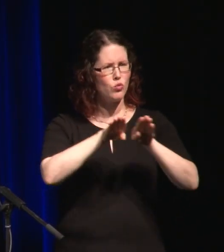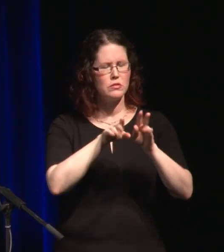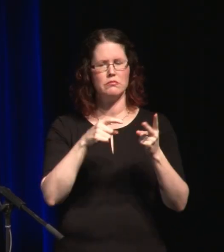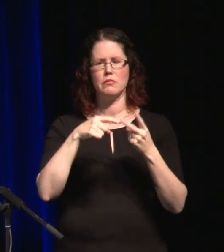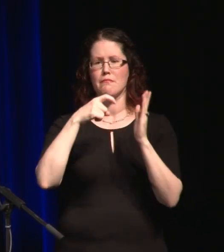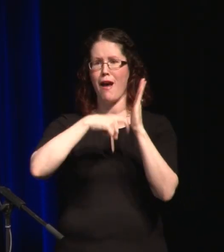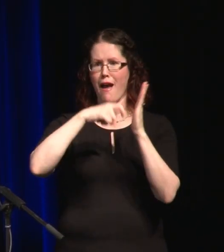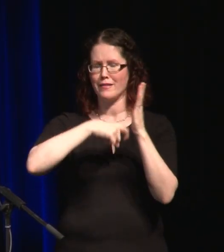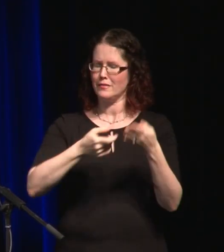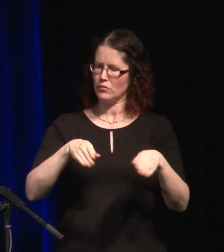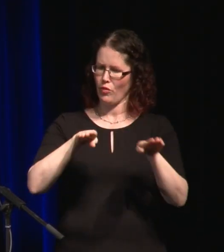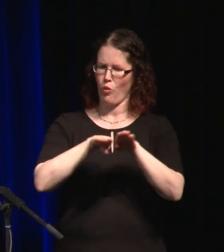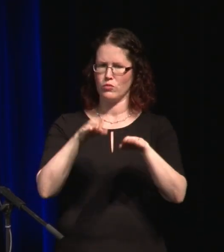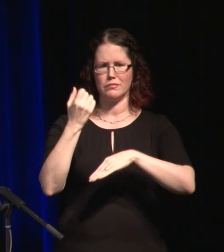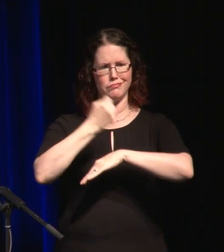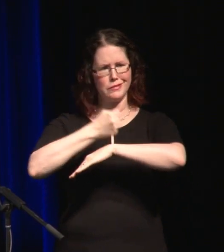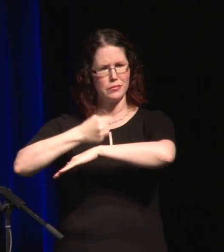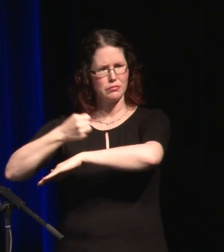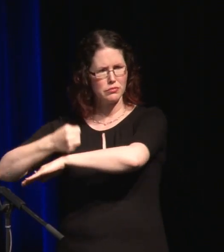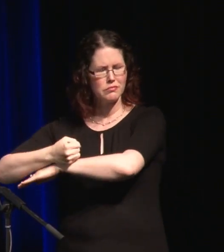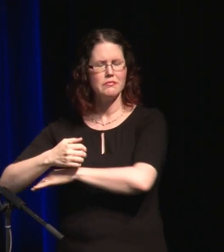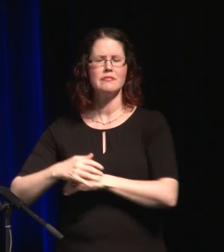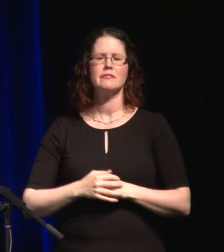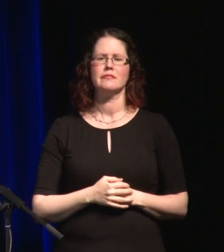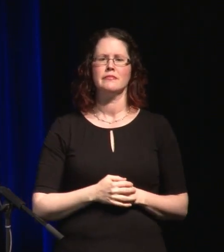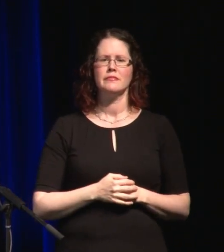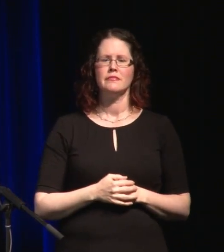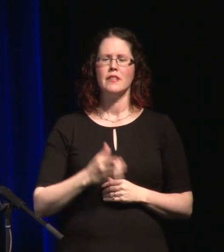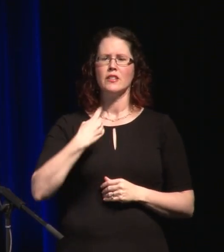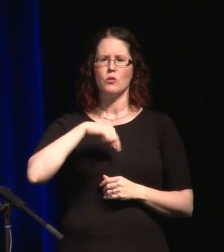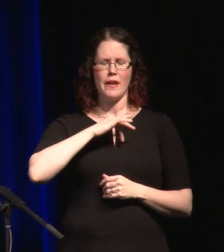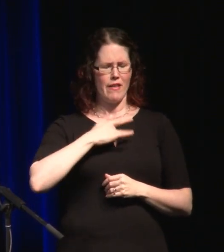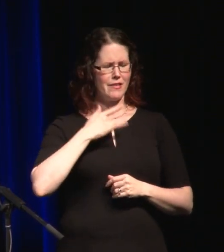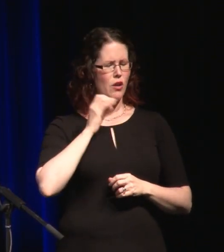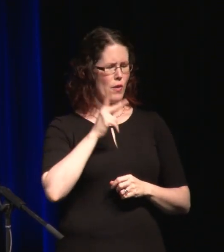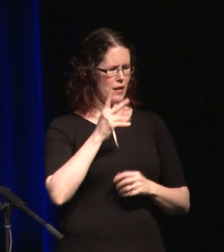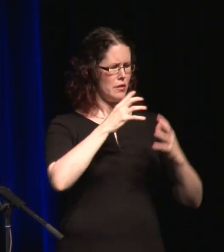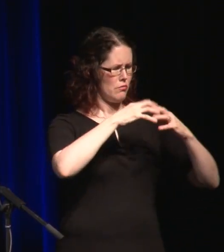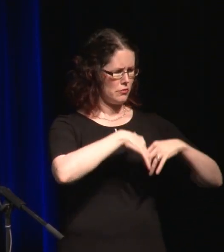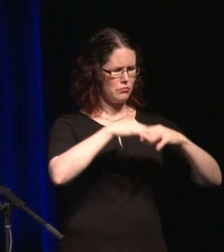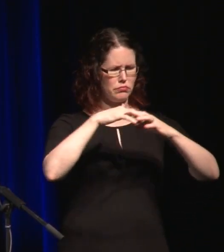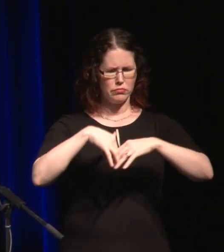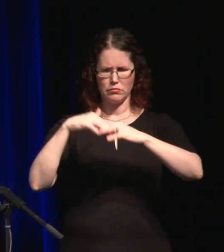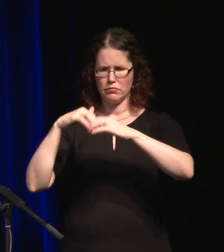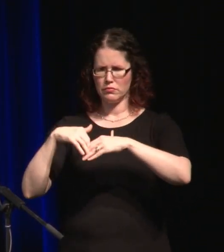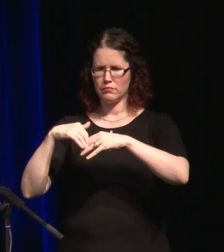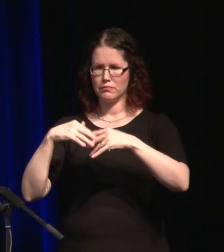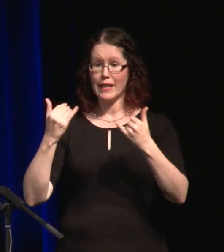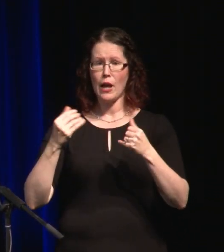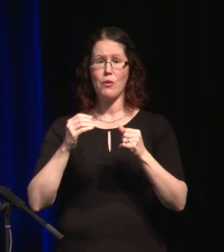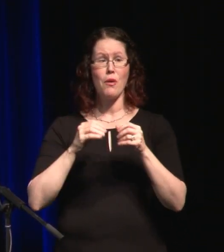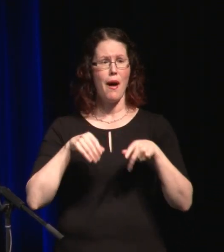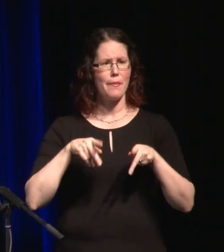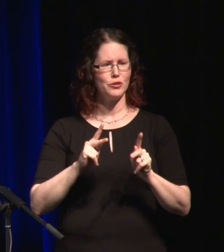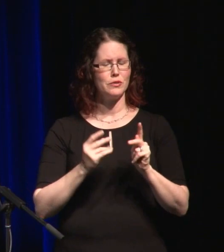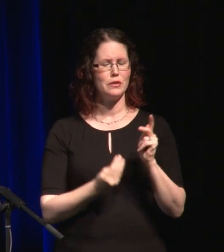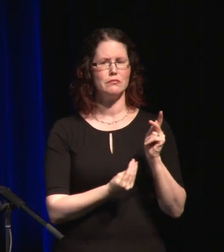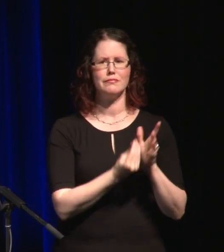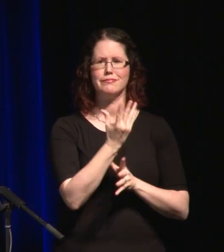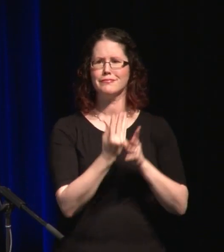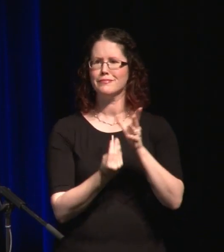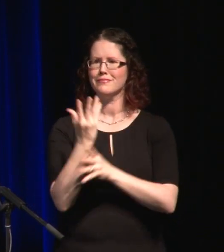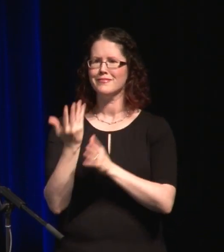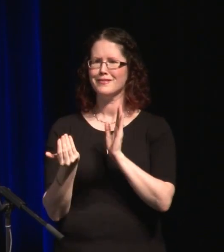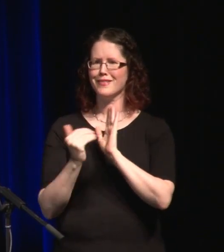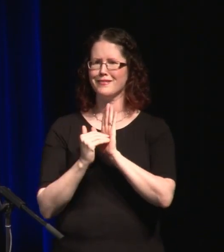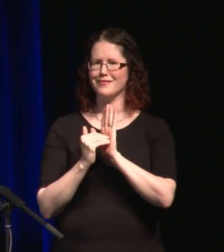die and fall, new growth has a chance to push up and take root. We saw an opportunity